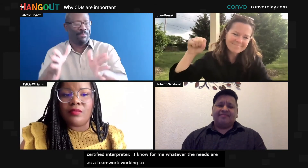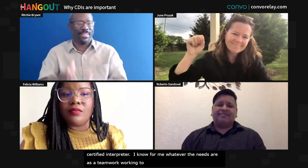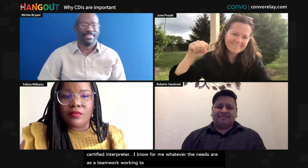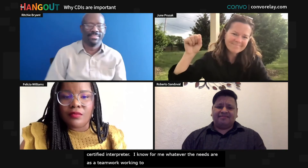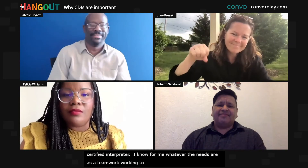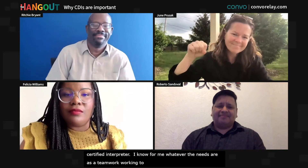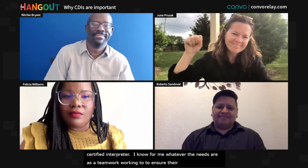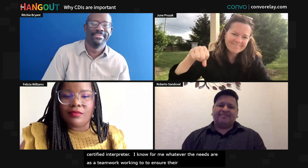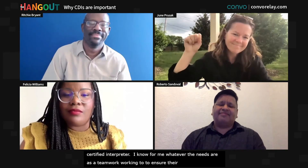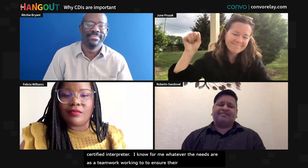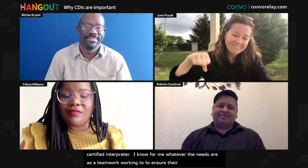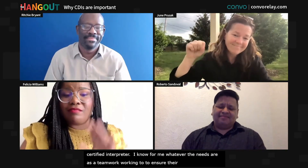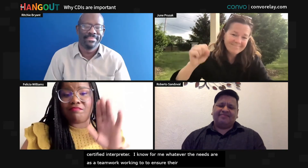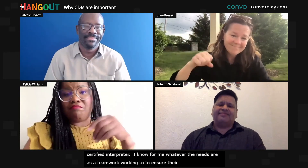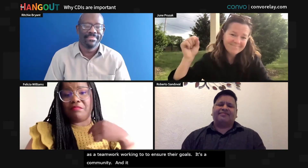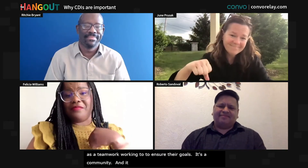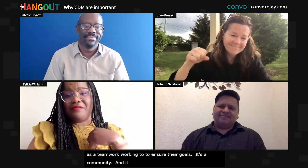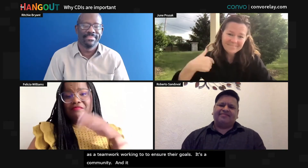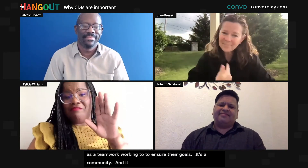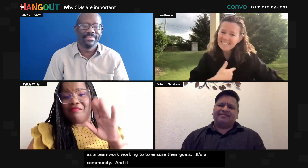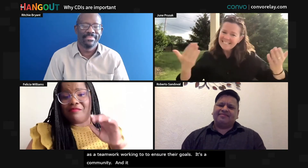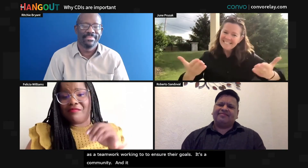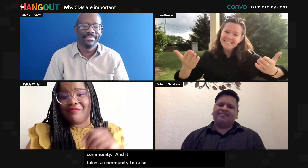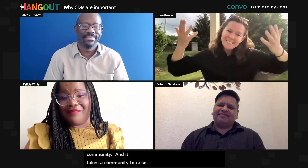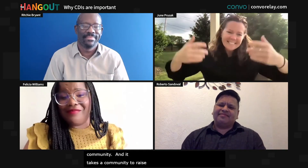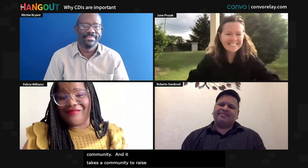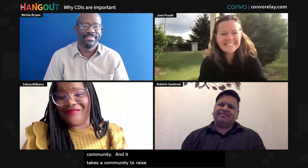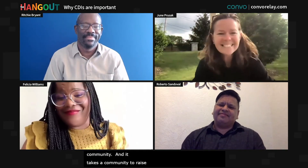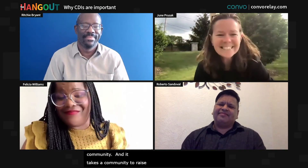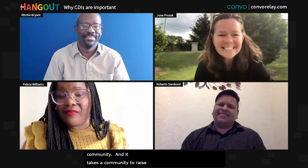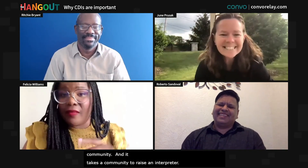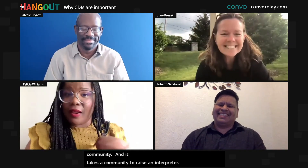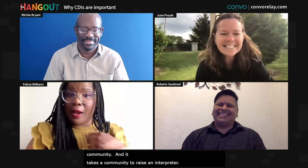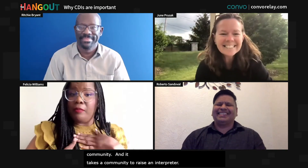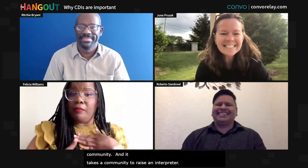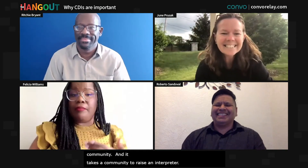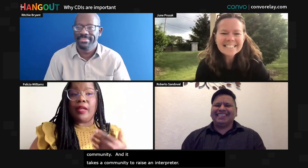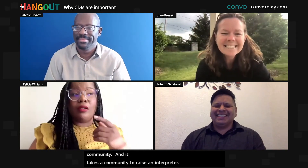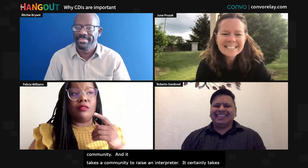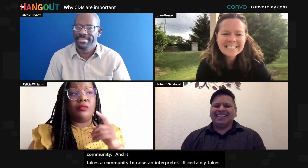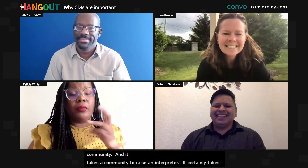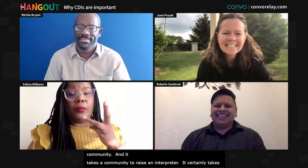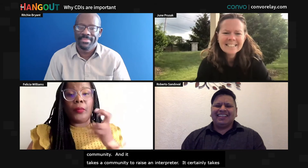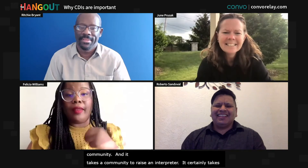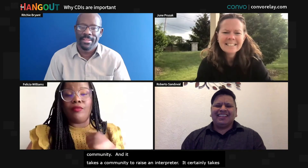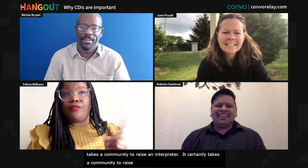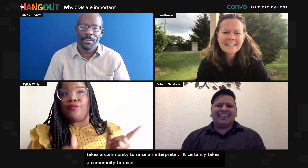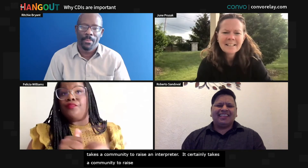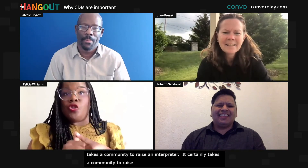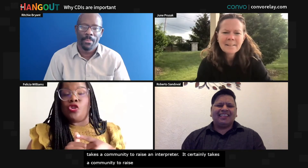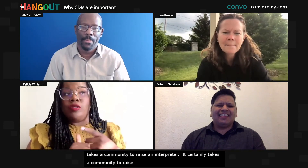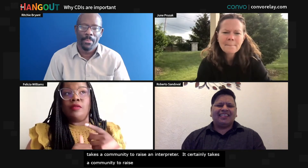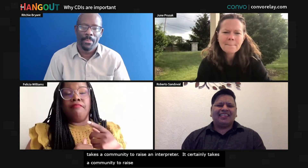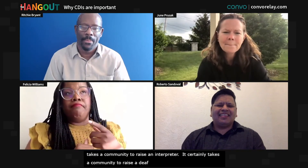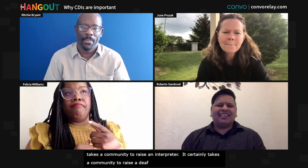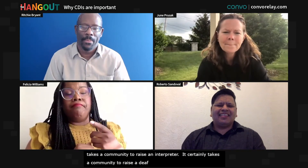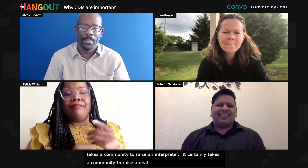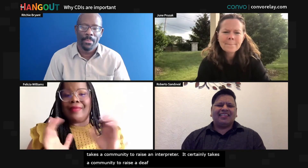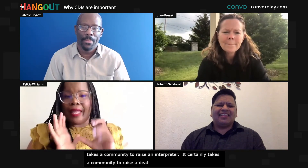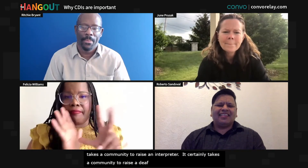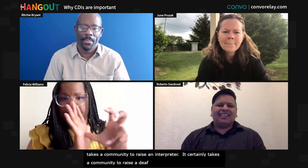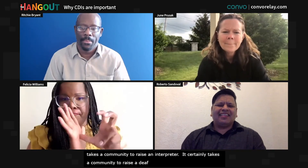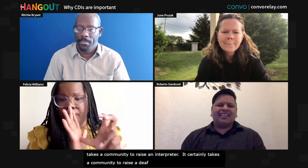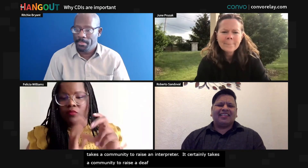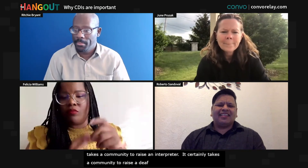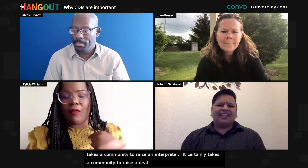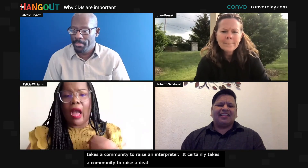community, and it takes a community to raise an interpreter. It certainly takes a community to raise a deaf interpreter. Yeah. Felicia here, I have to admit, when I